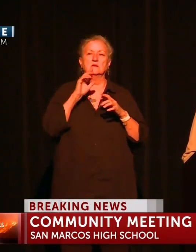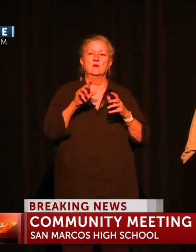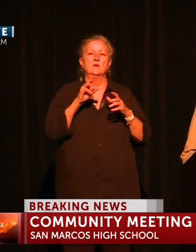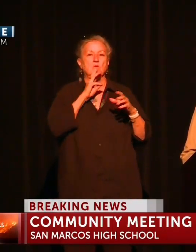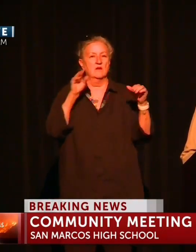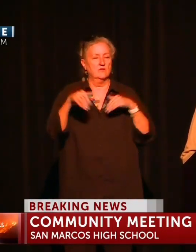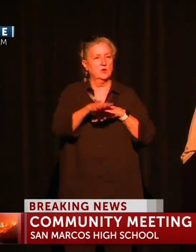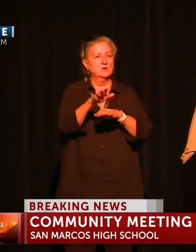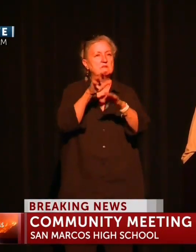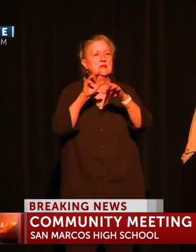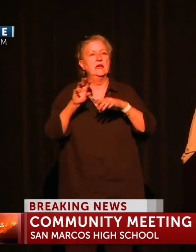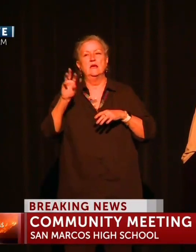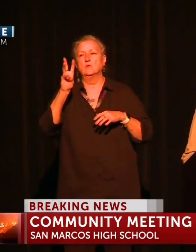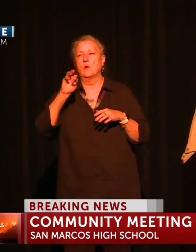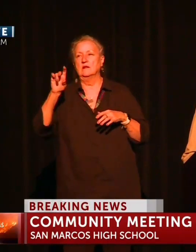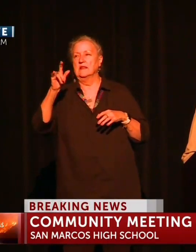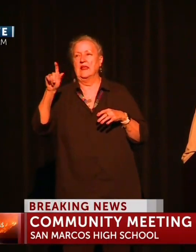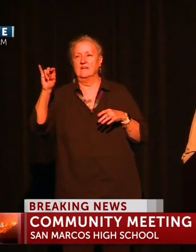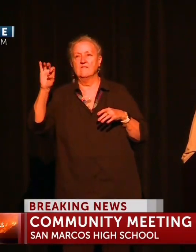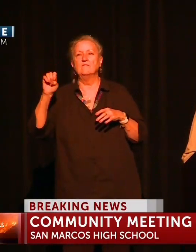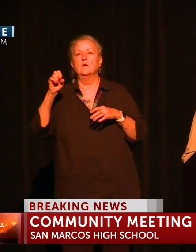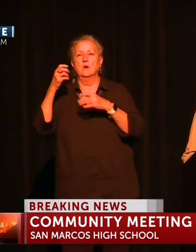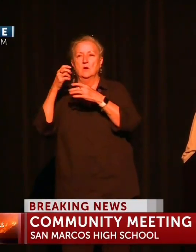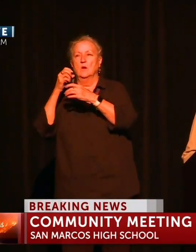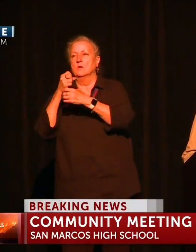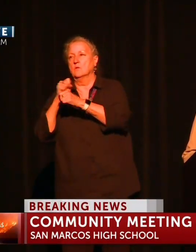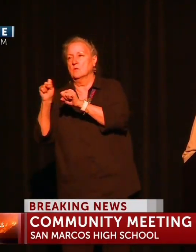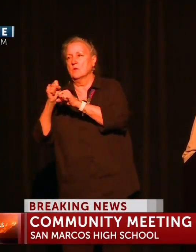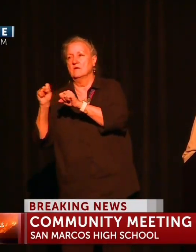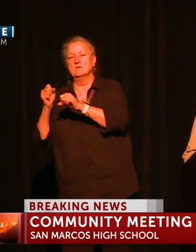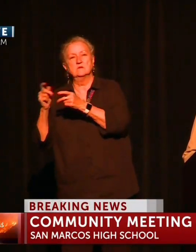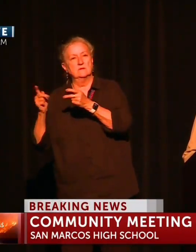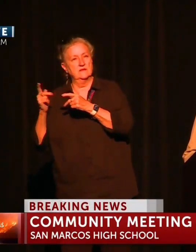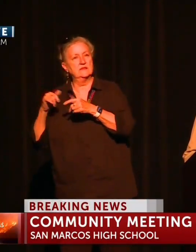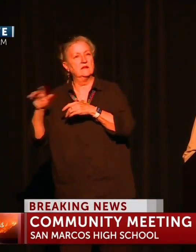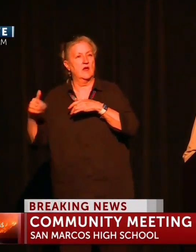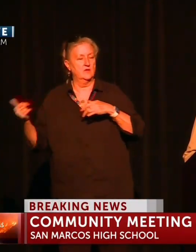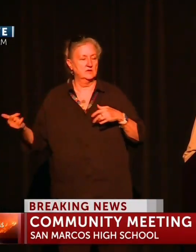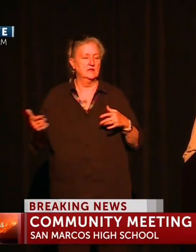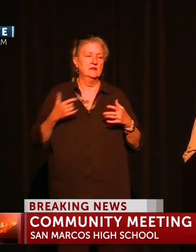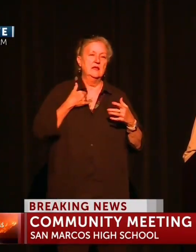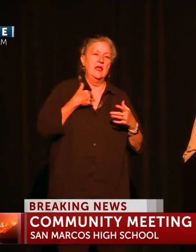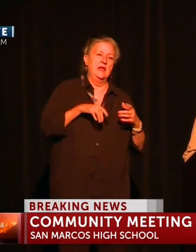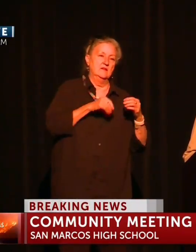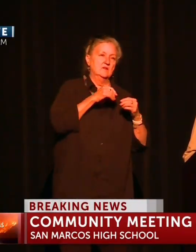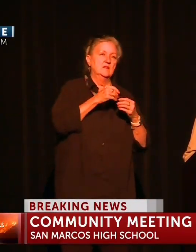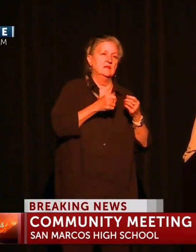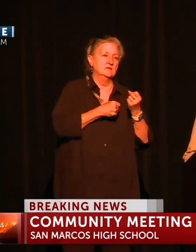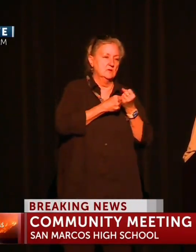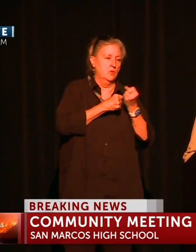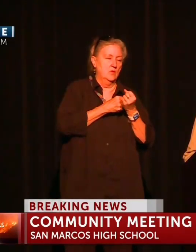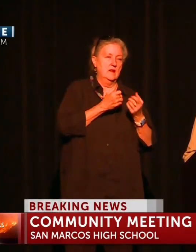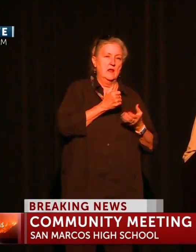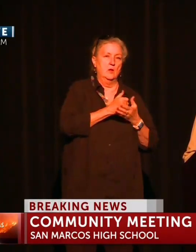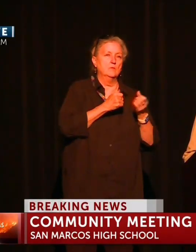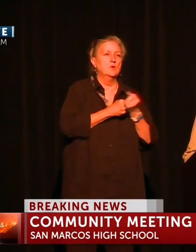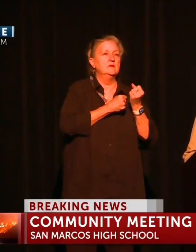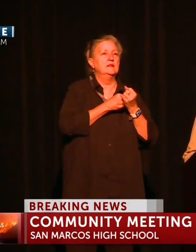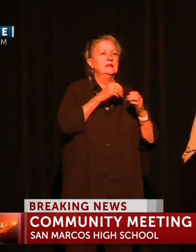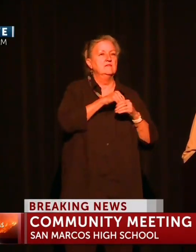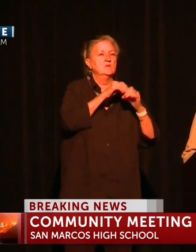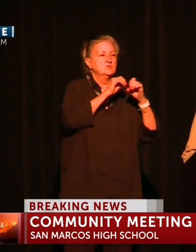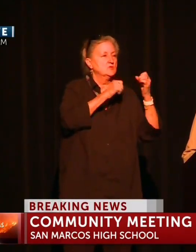others. In addition, the forest is host to much of the infrastructure that helps support the front country and